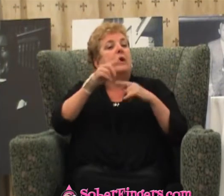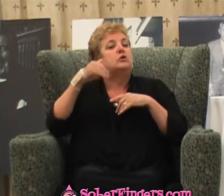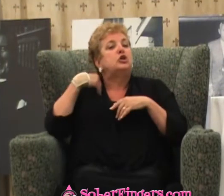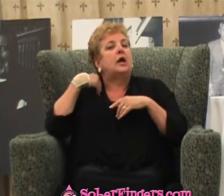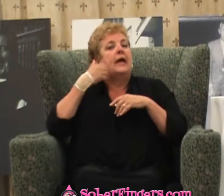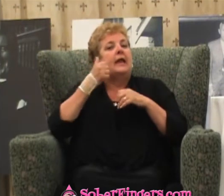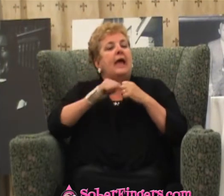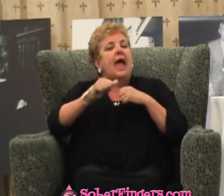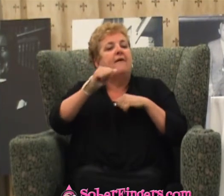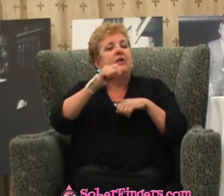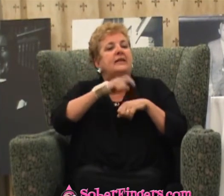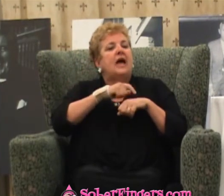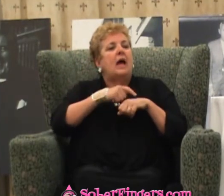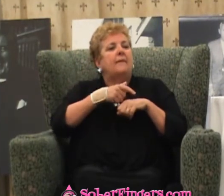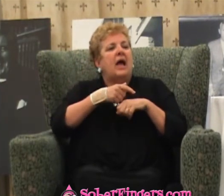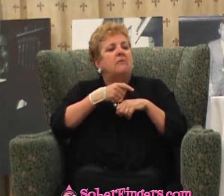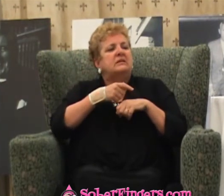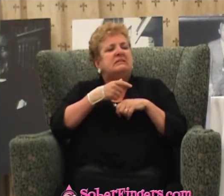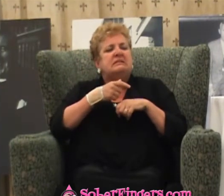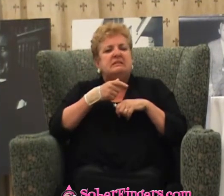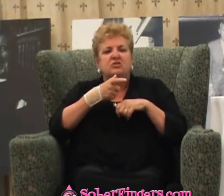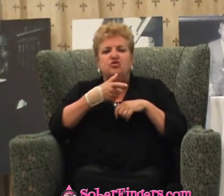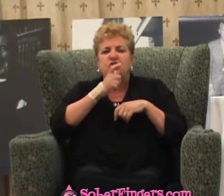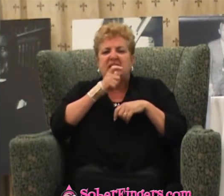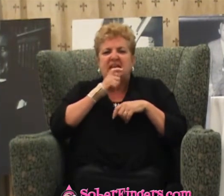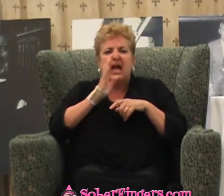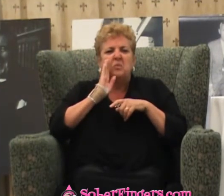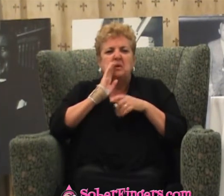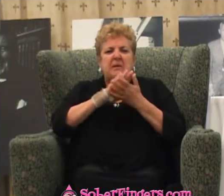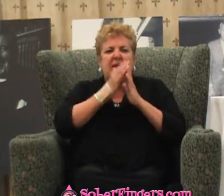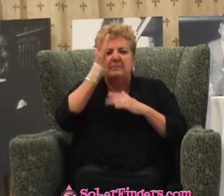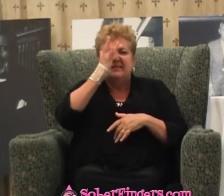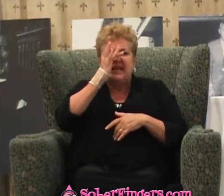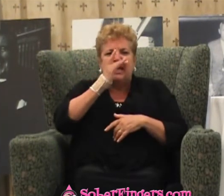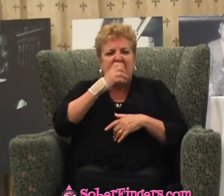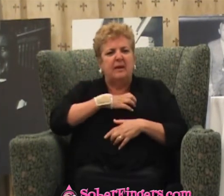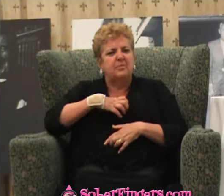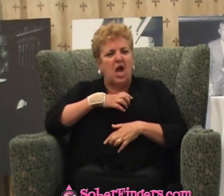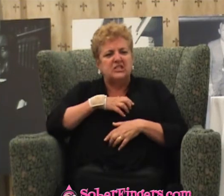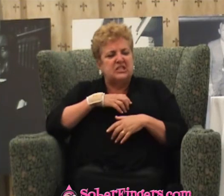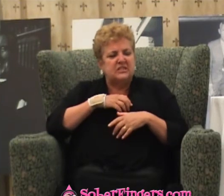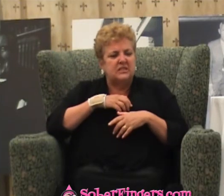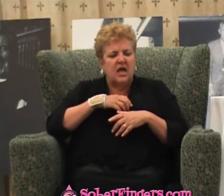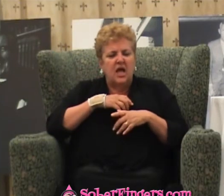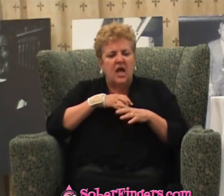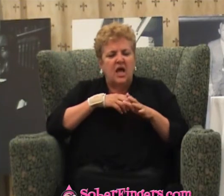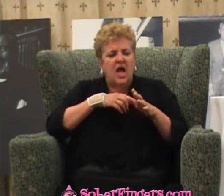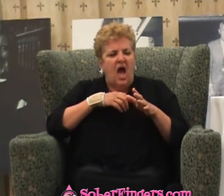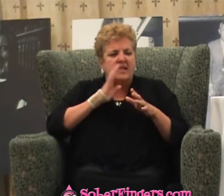sick, stupid, and obnoxious, so I quit. I said, you got to drink through that, Mom.